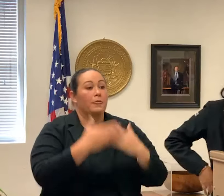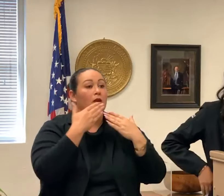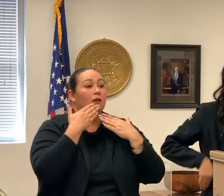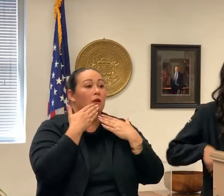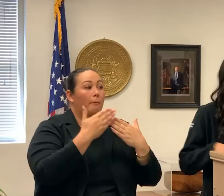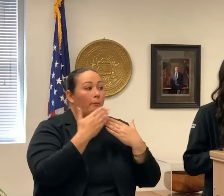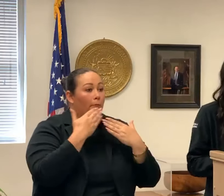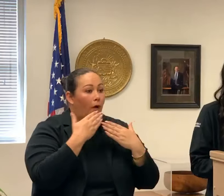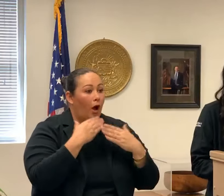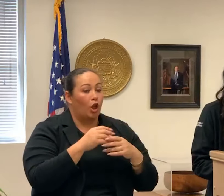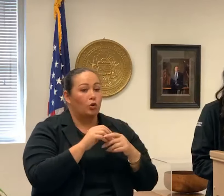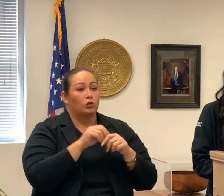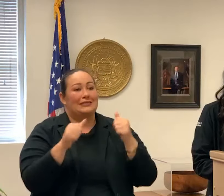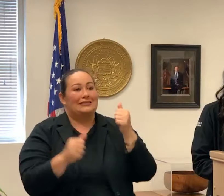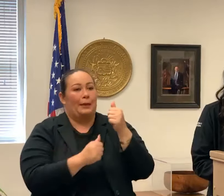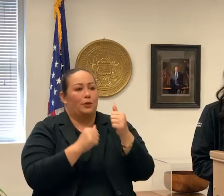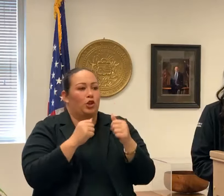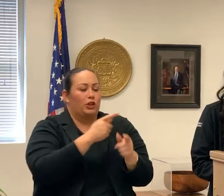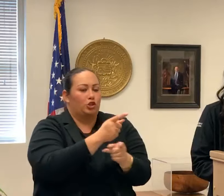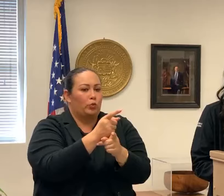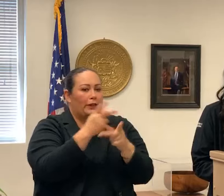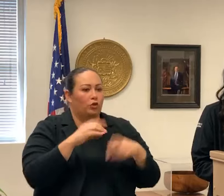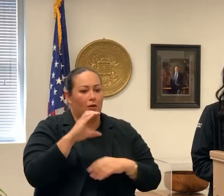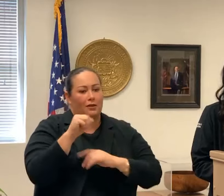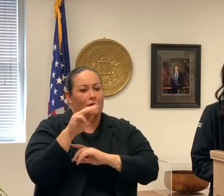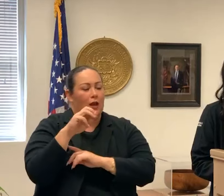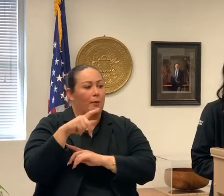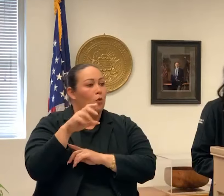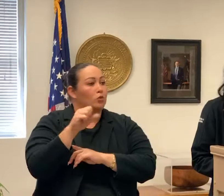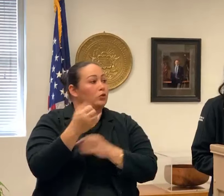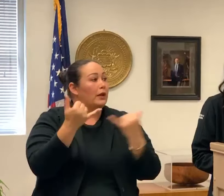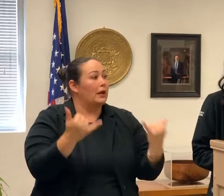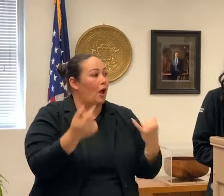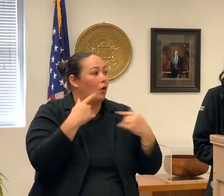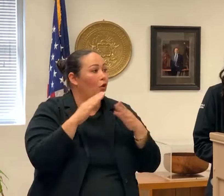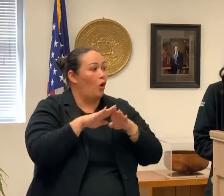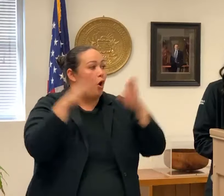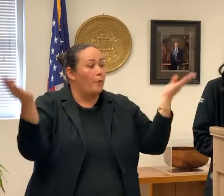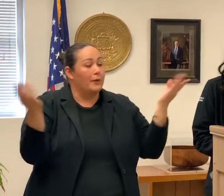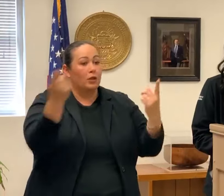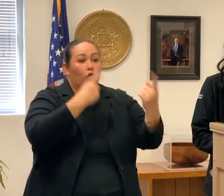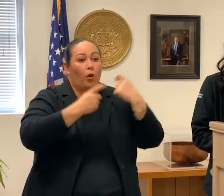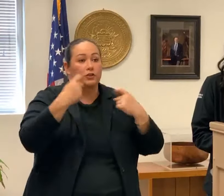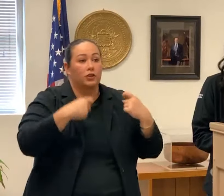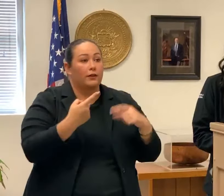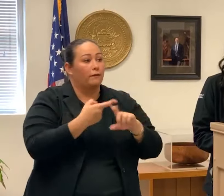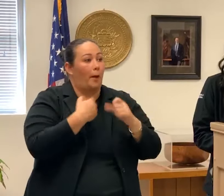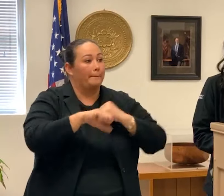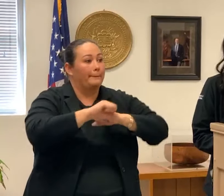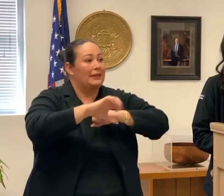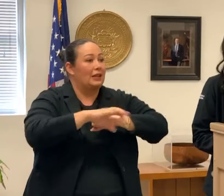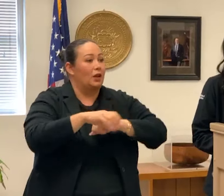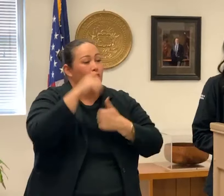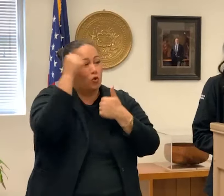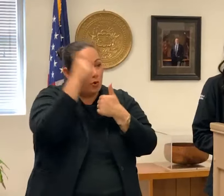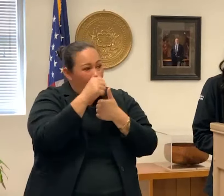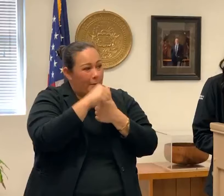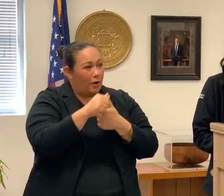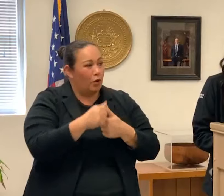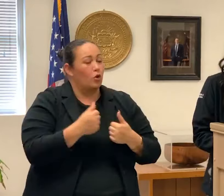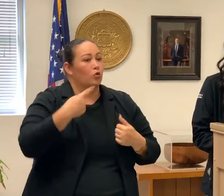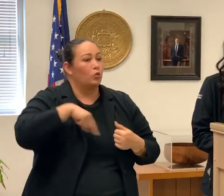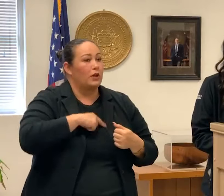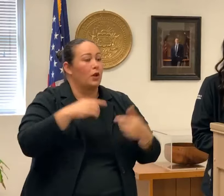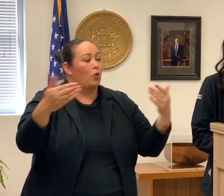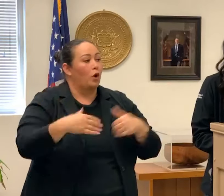Mahalo, Deputy Director Campos. Now I would like to open the floor up for questions from the media. I'd like to remind everyone that we